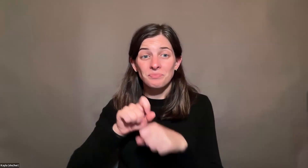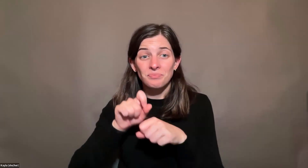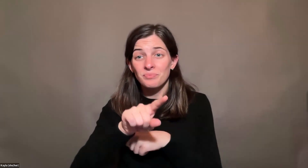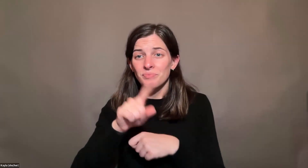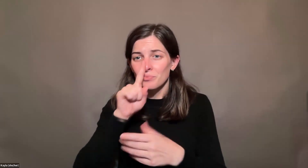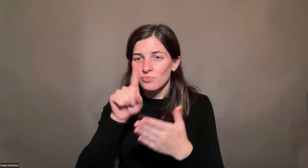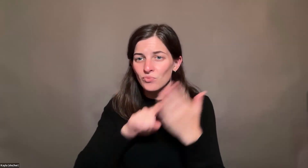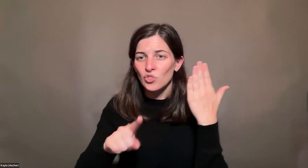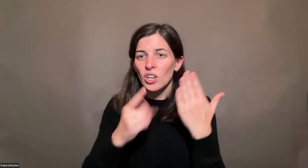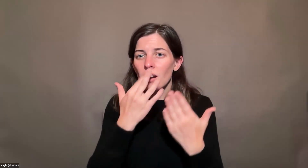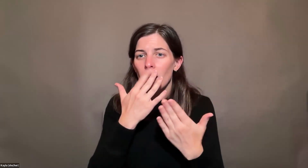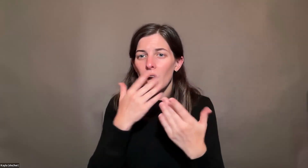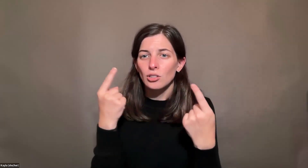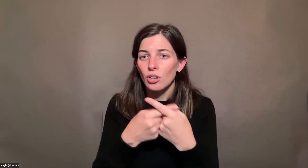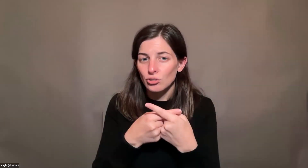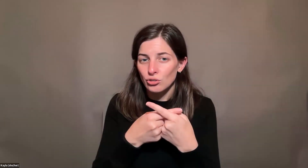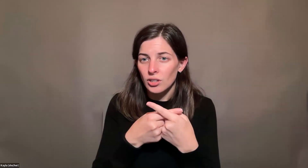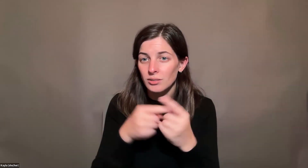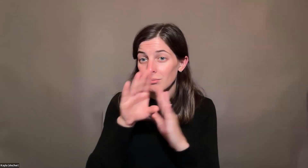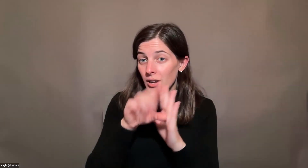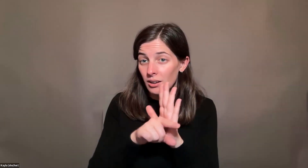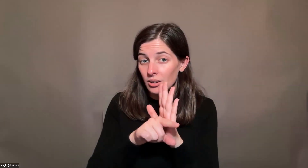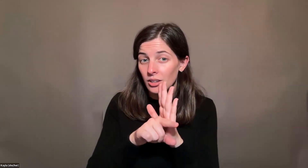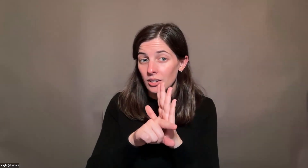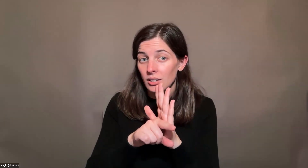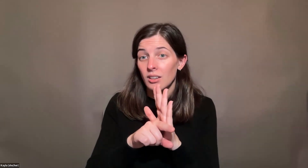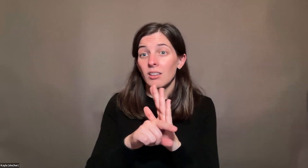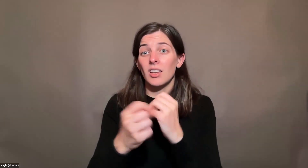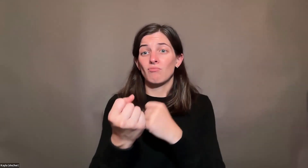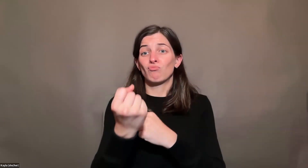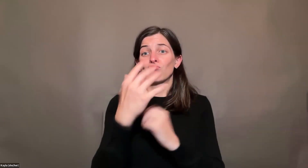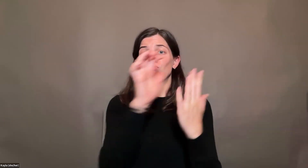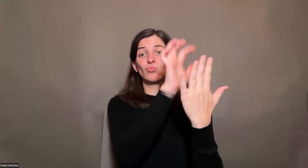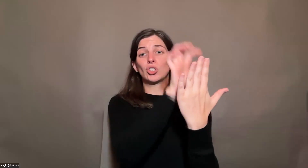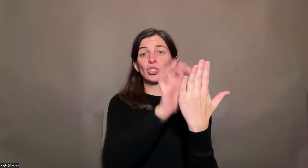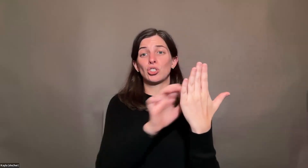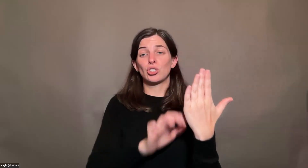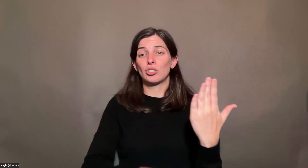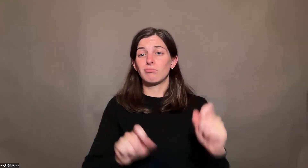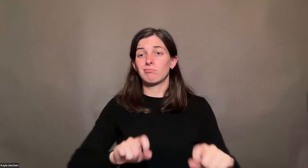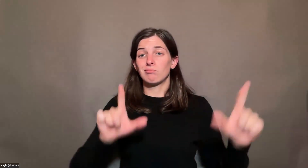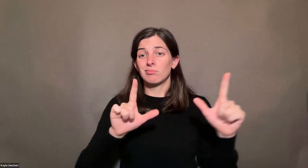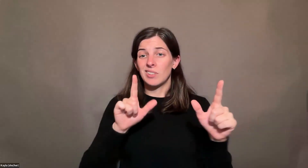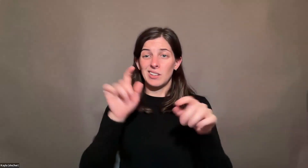text and background, and it will give you the right things, or if it will give you the right